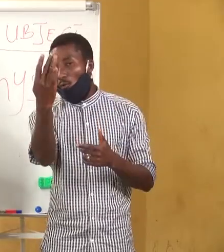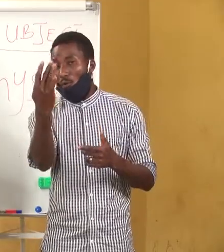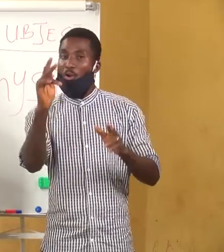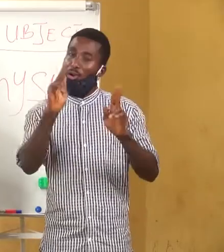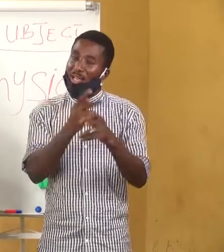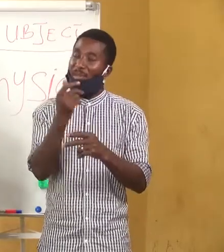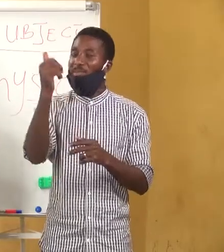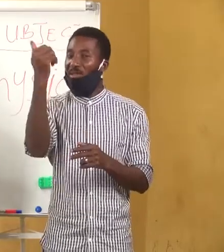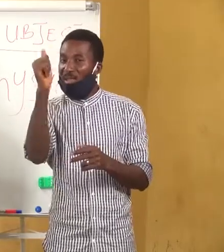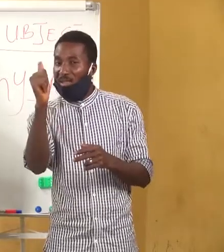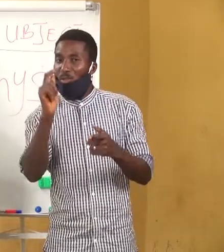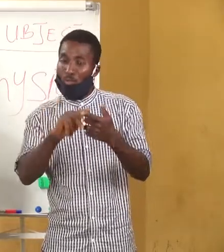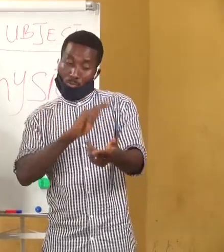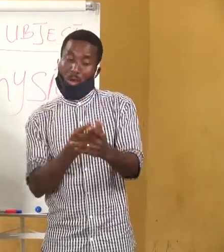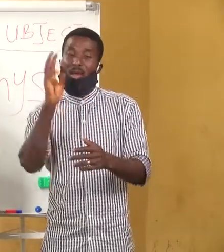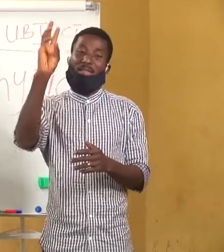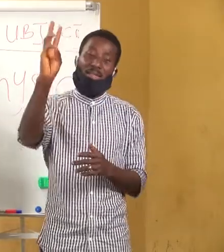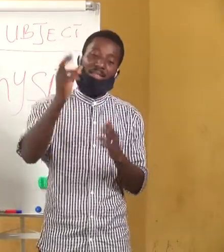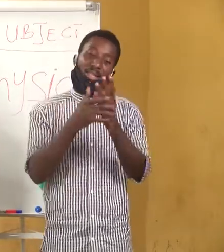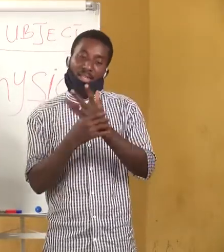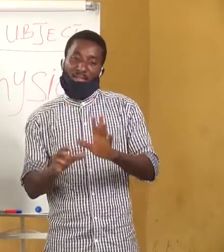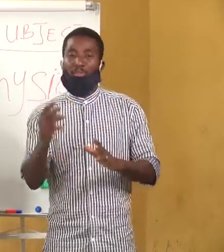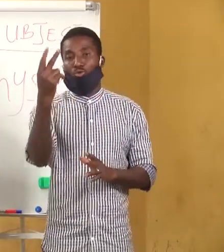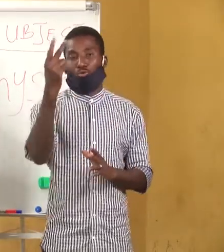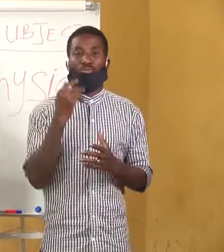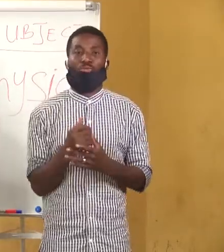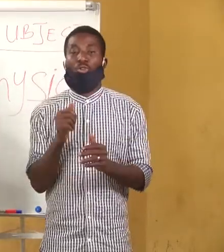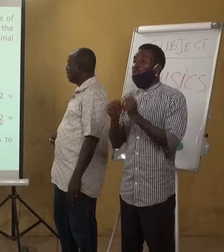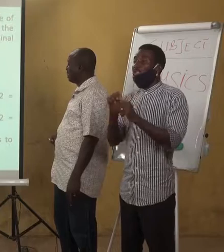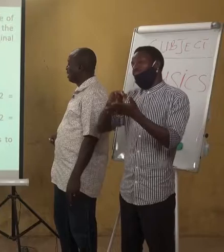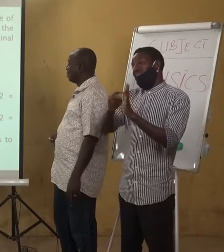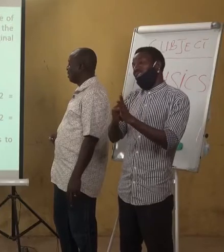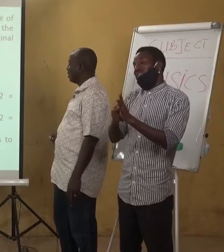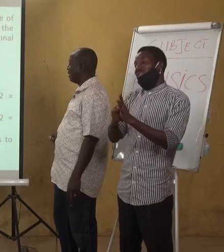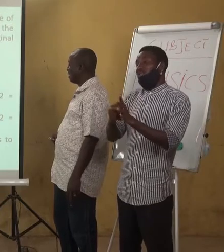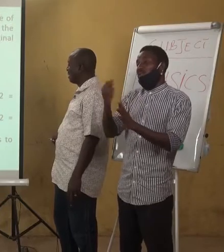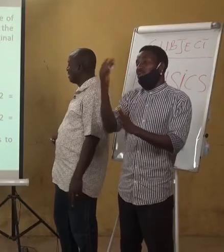4 times 10 to power 6 divided by 2, which means 4 times